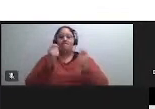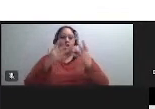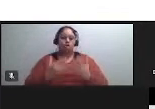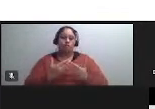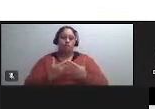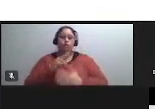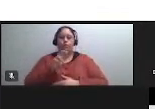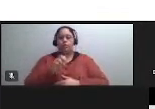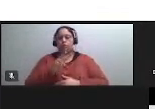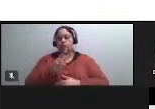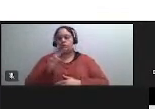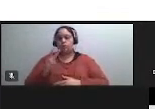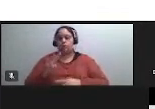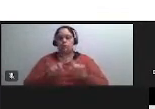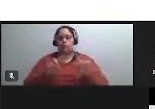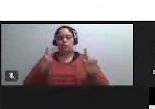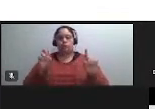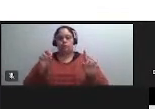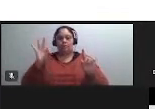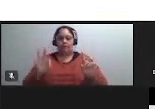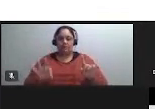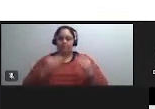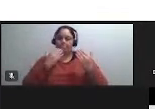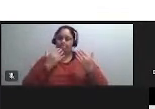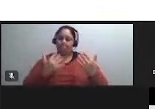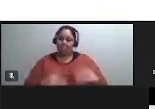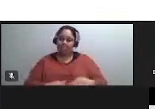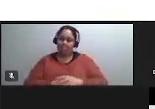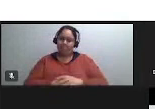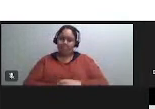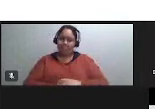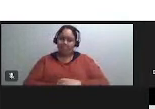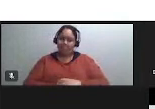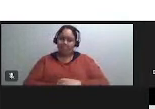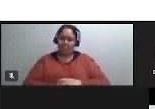non-financials for 22-23. Thank you.